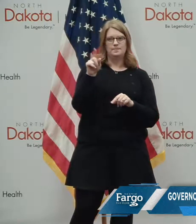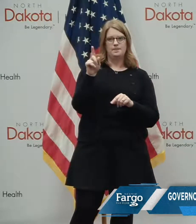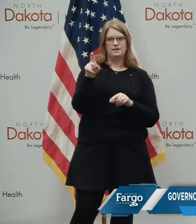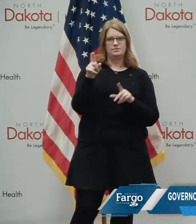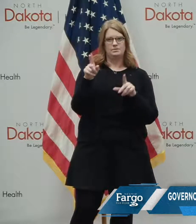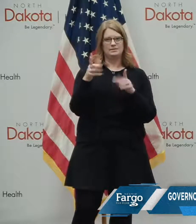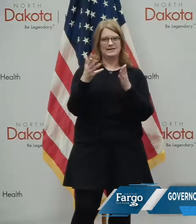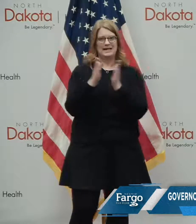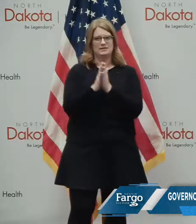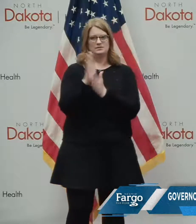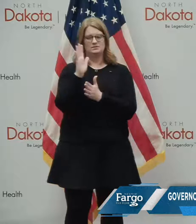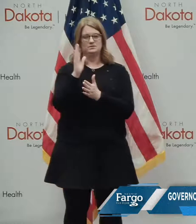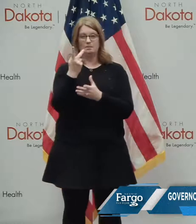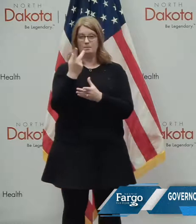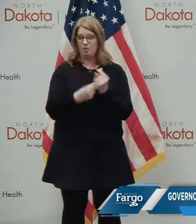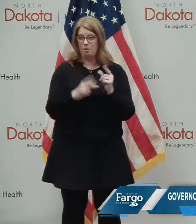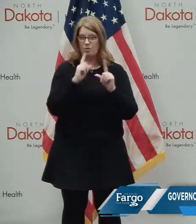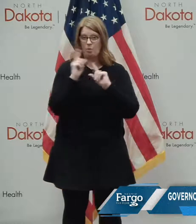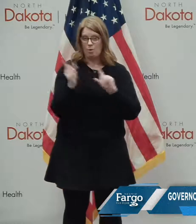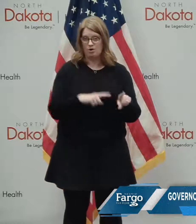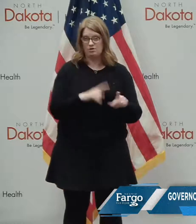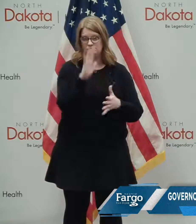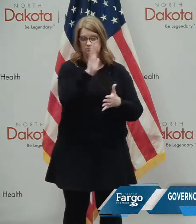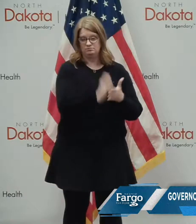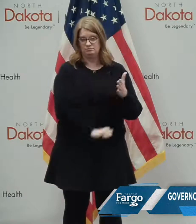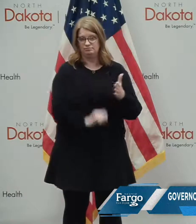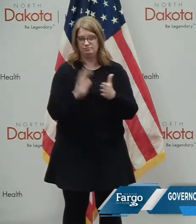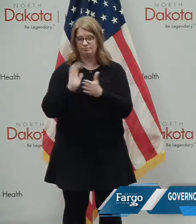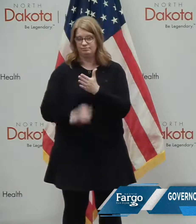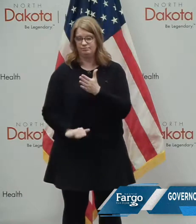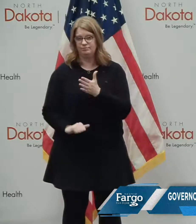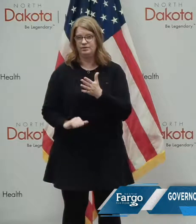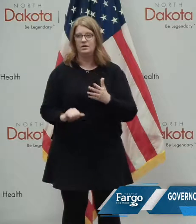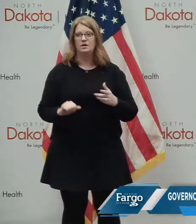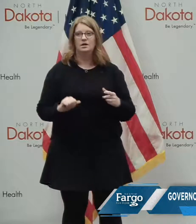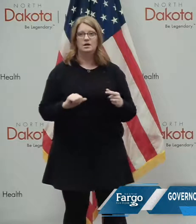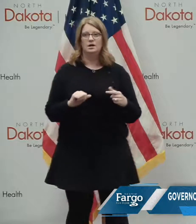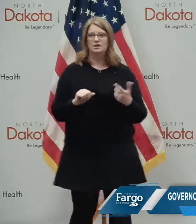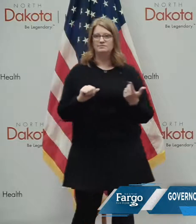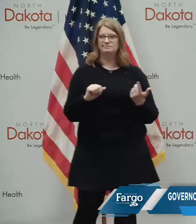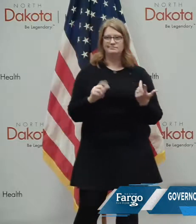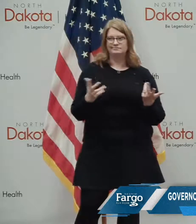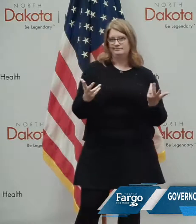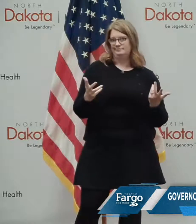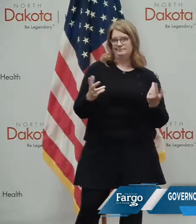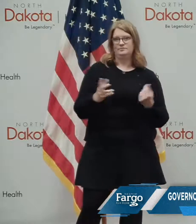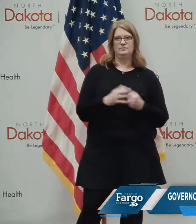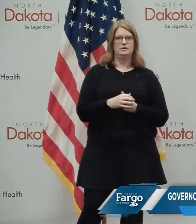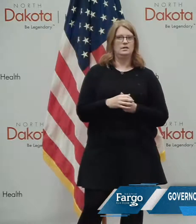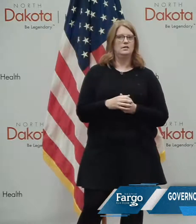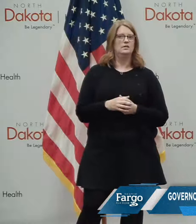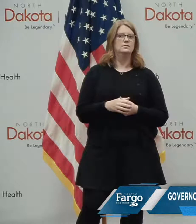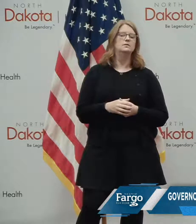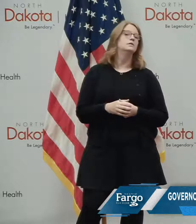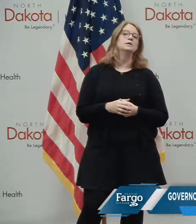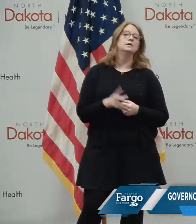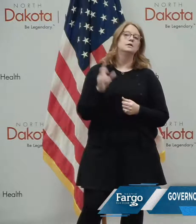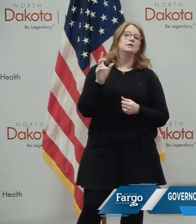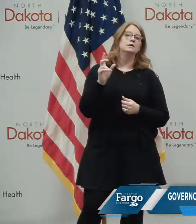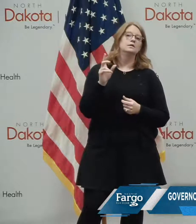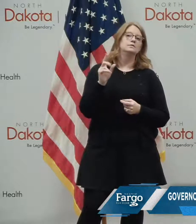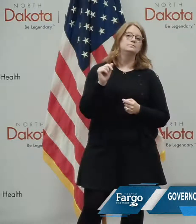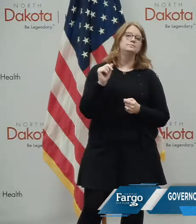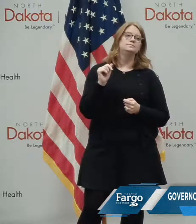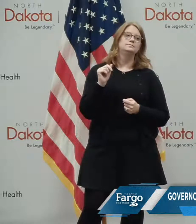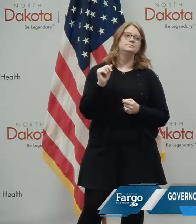rescind both the April order and his amendment, and I think the handling of it, again, has to do with the idea